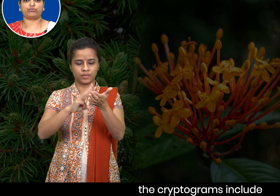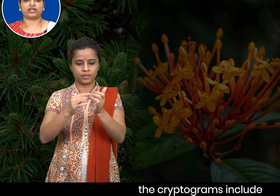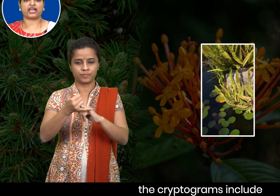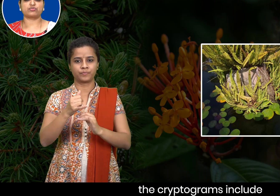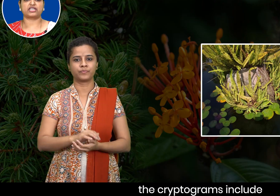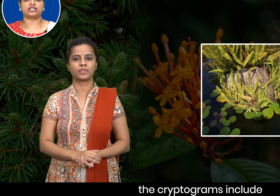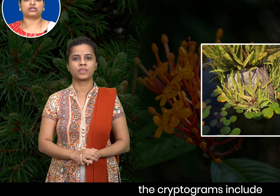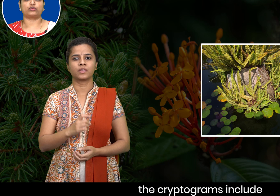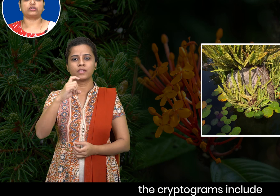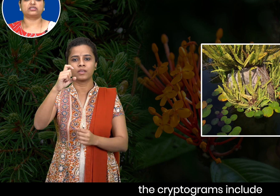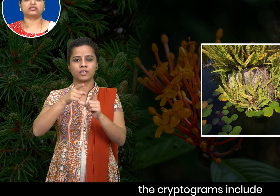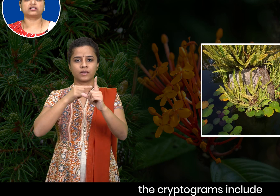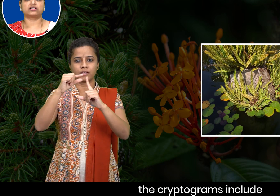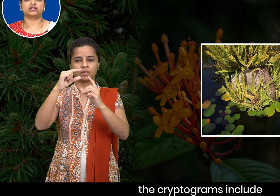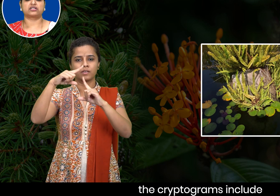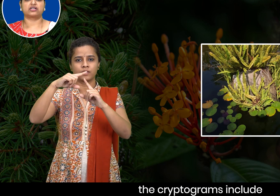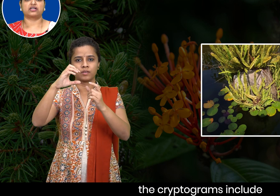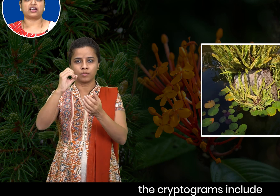The cryptogams include